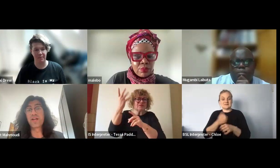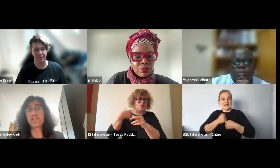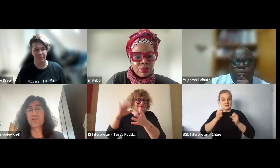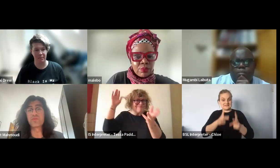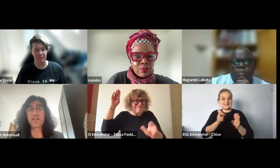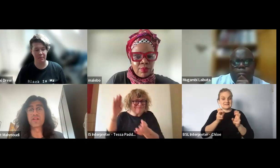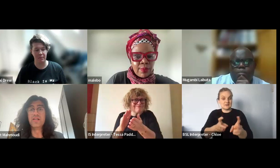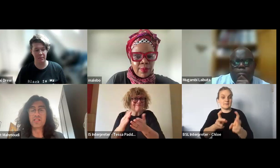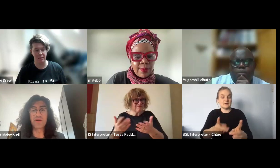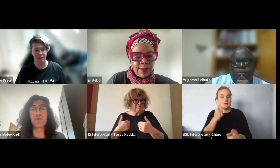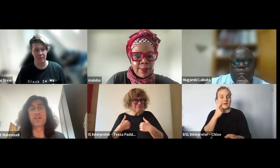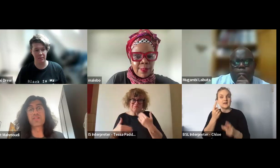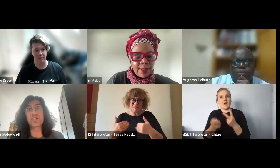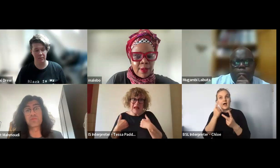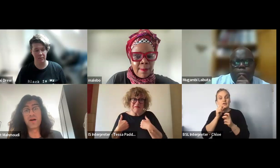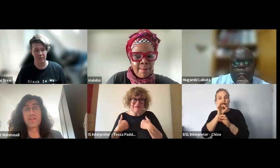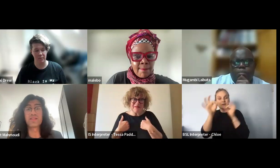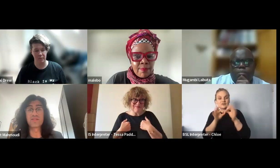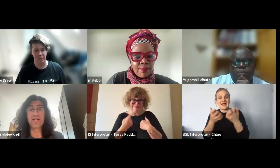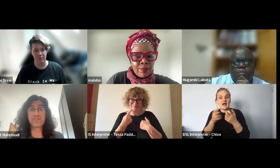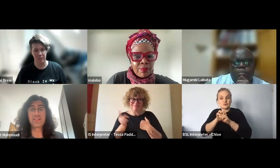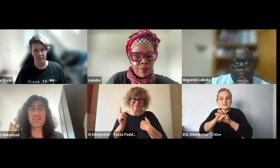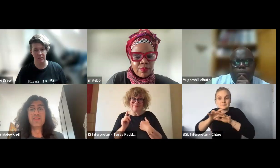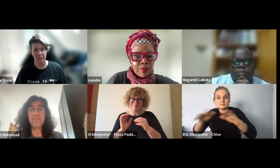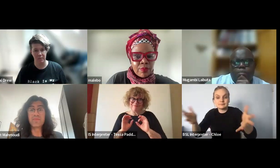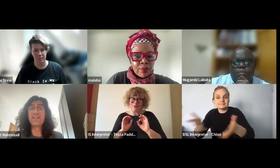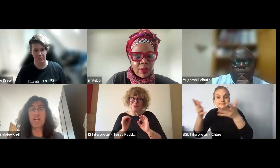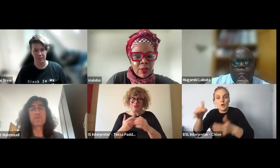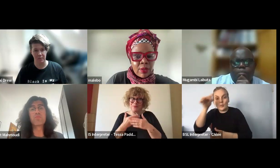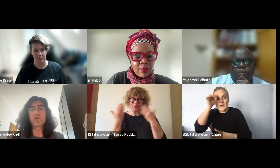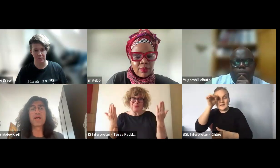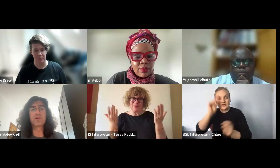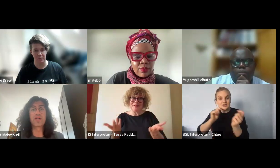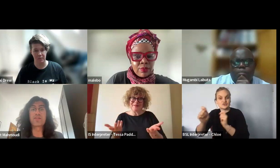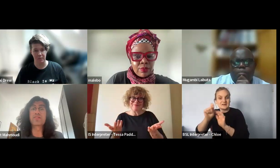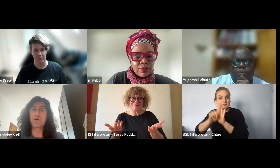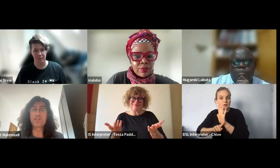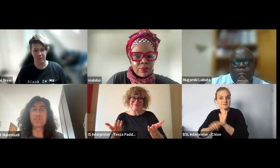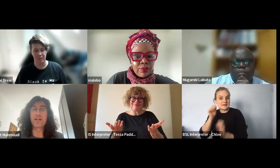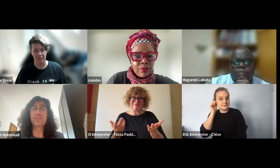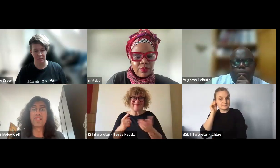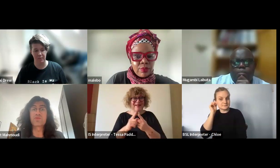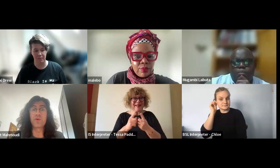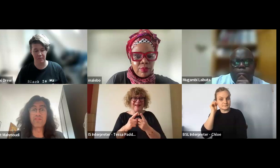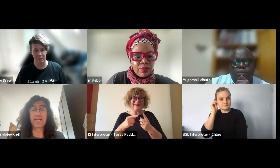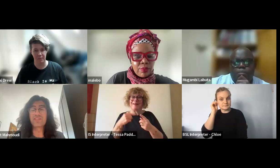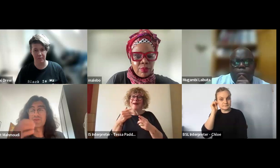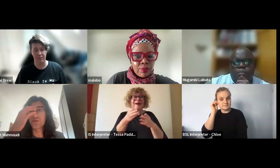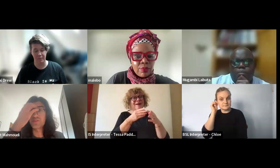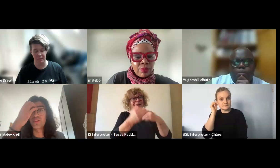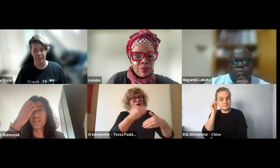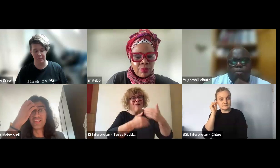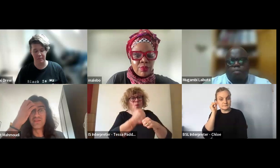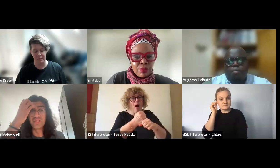what are the ways in which we can spread awareness and change policy to that effect? And it becomes a more techno-agnostic question. I think that's what we have to get